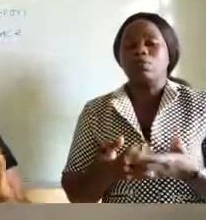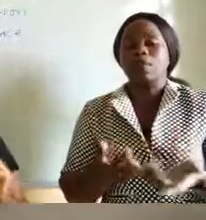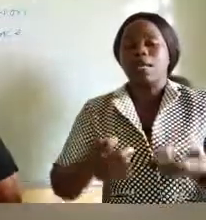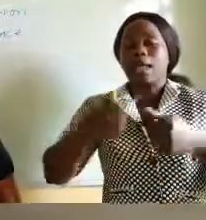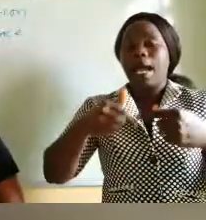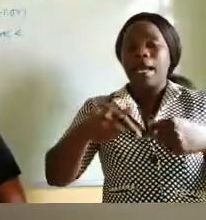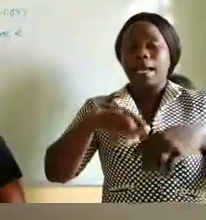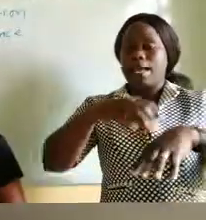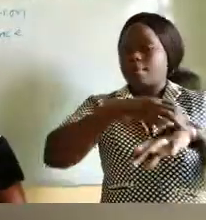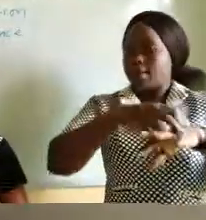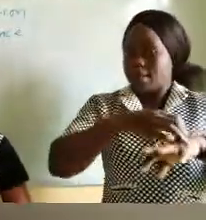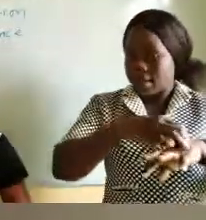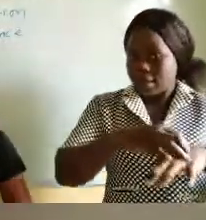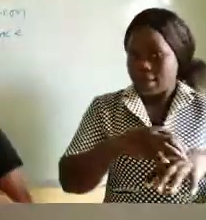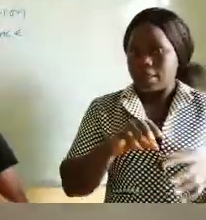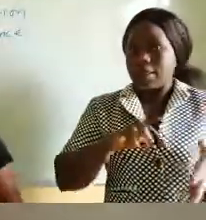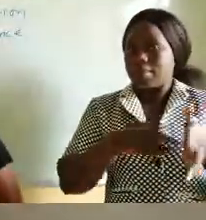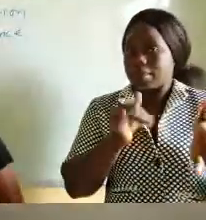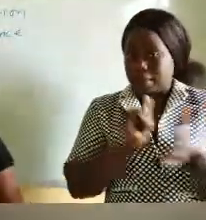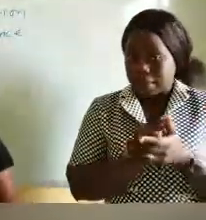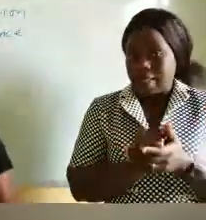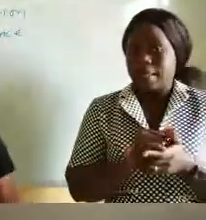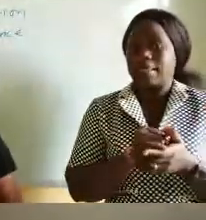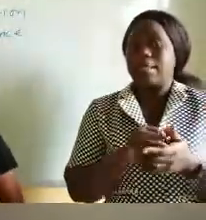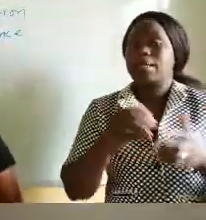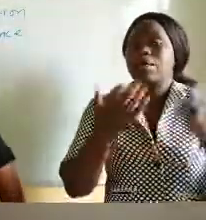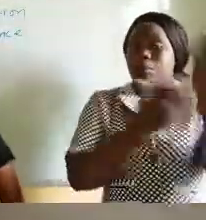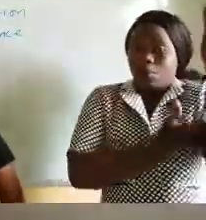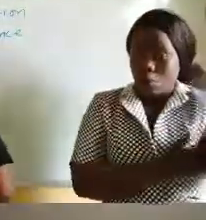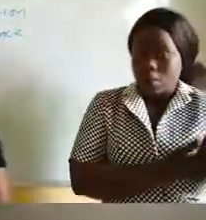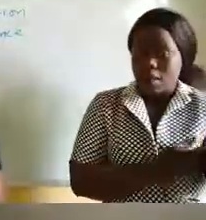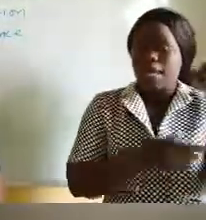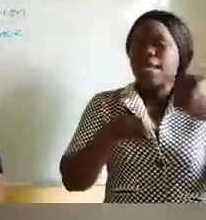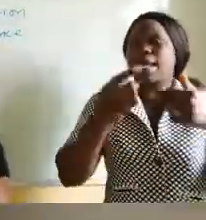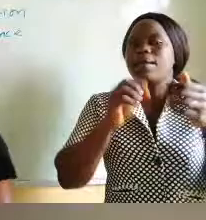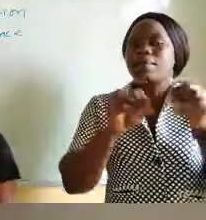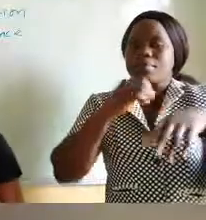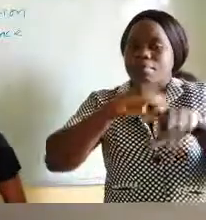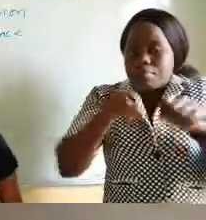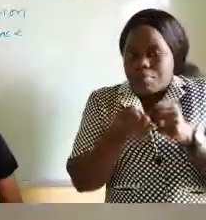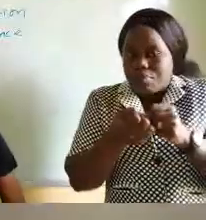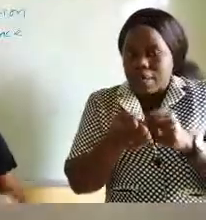early. Morning cannot arrive. Morning is not a human being. Or you are